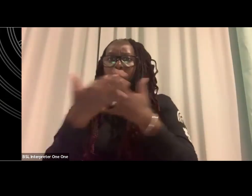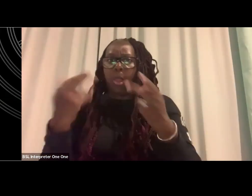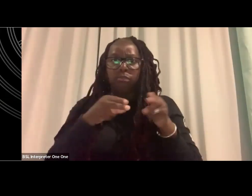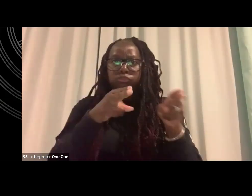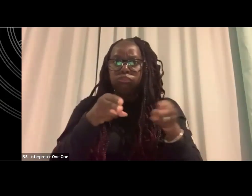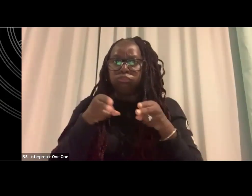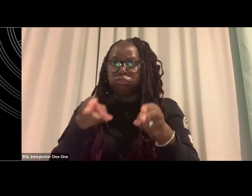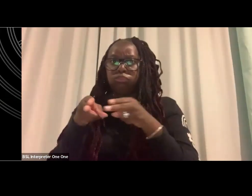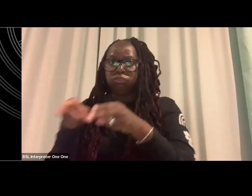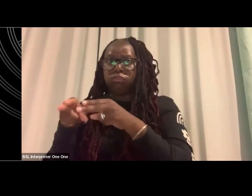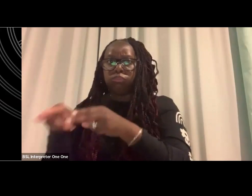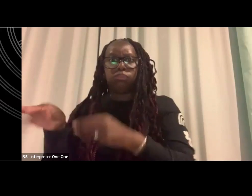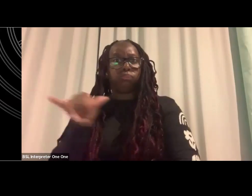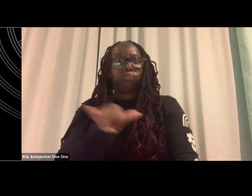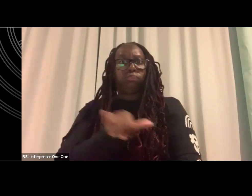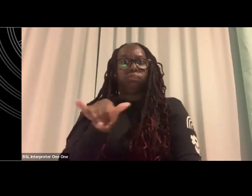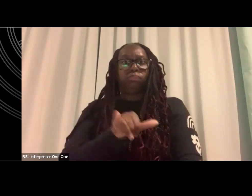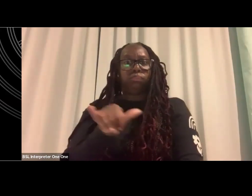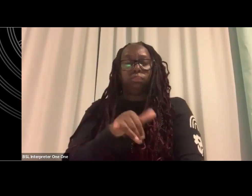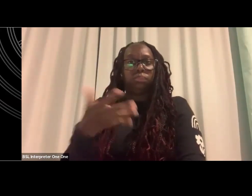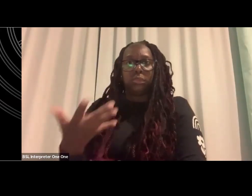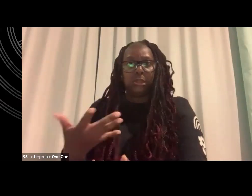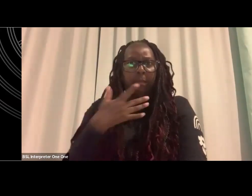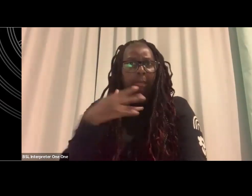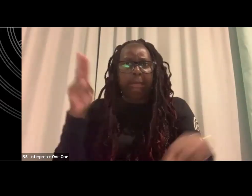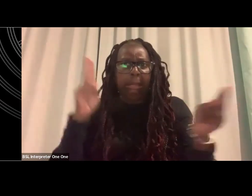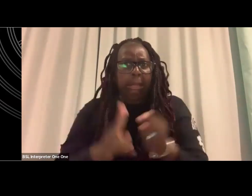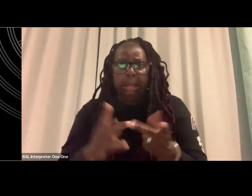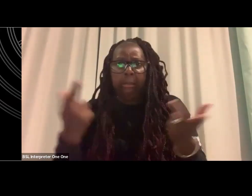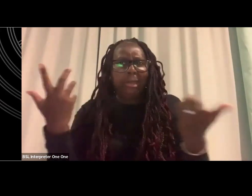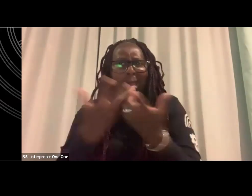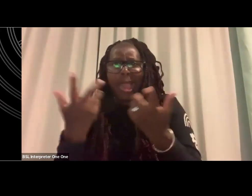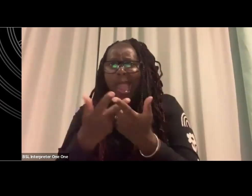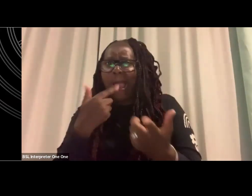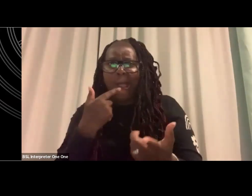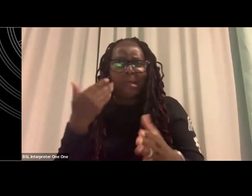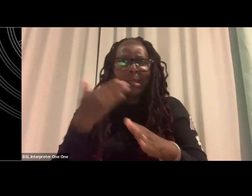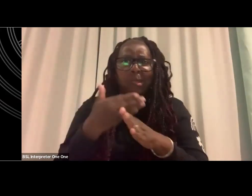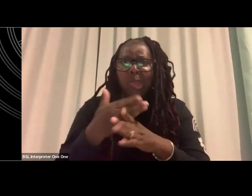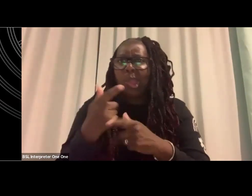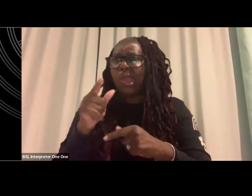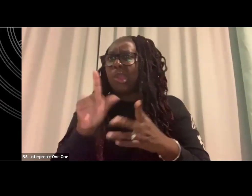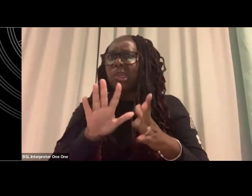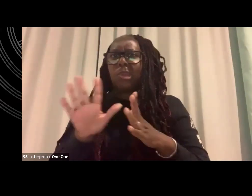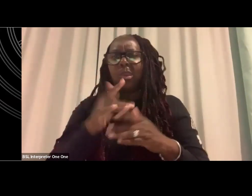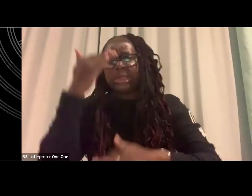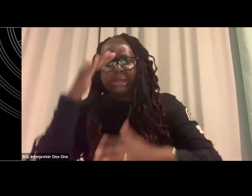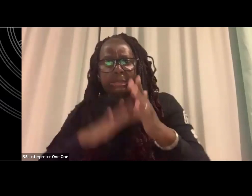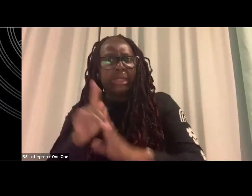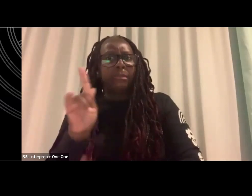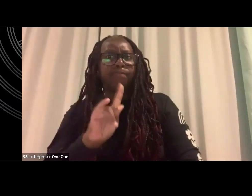to well-being. It doesn't limit how those dimensions of well-being might be